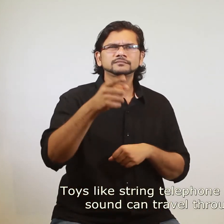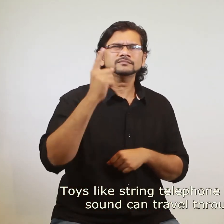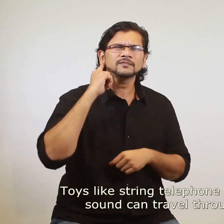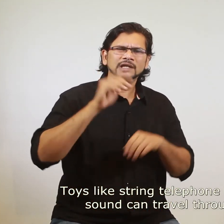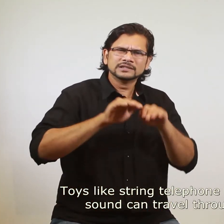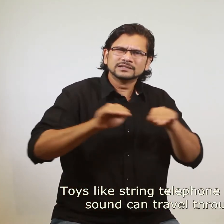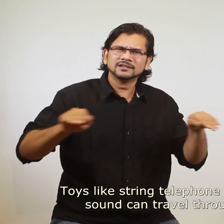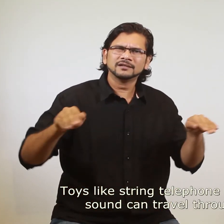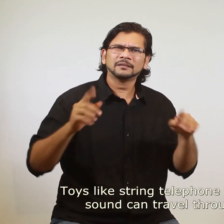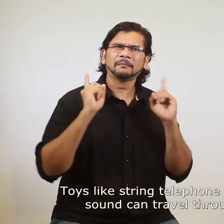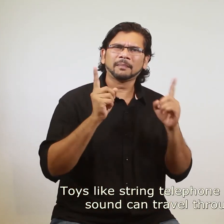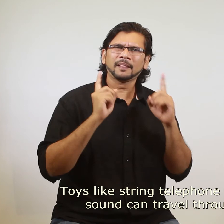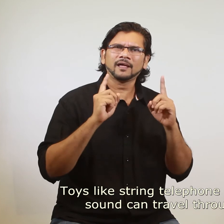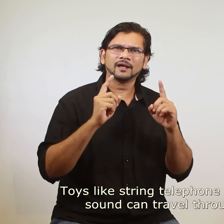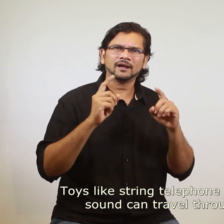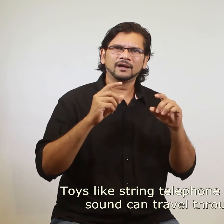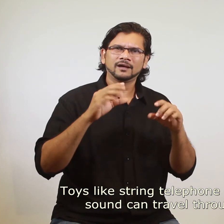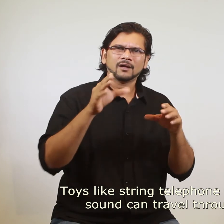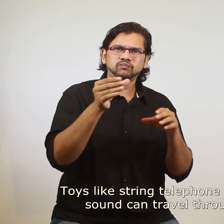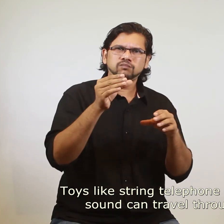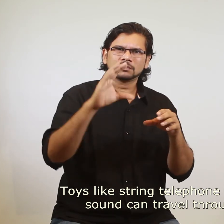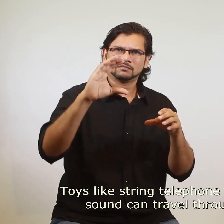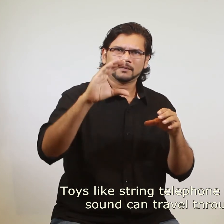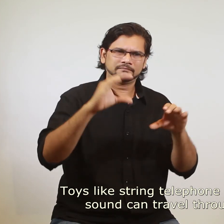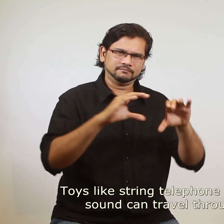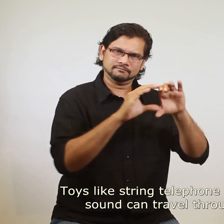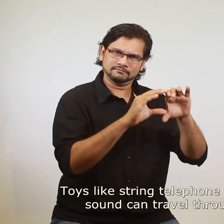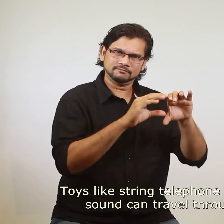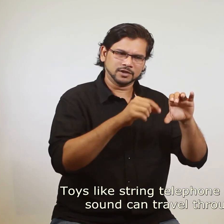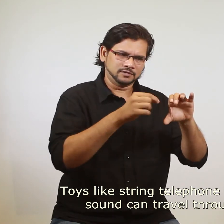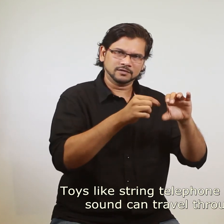Toys like string telephone work because sound can travel through solids.